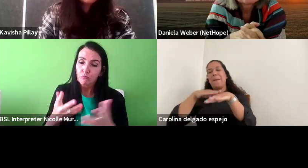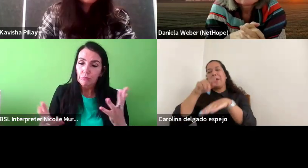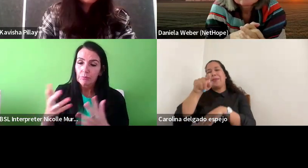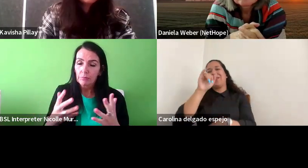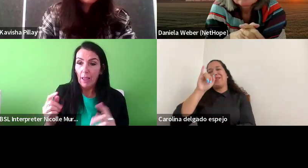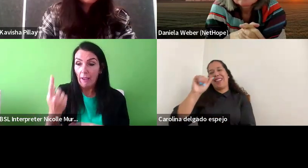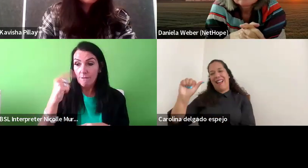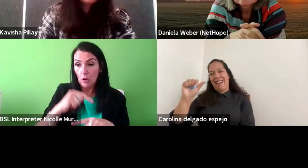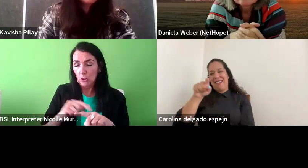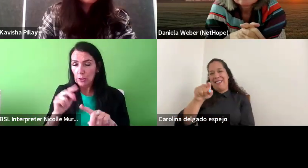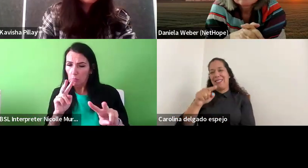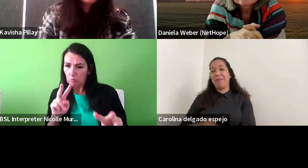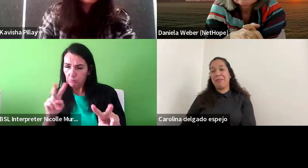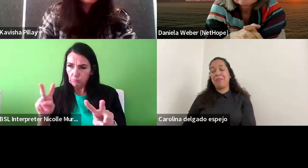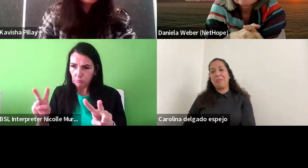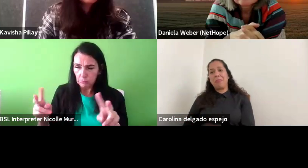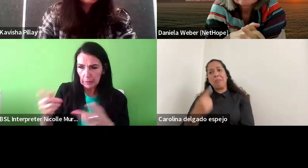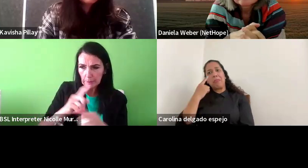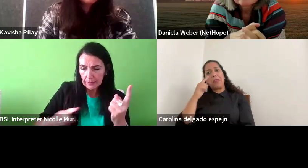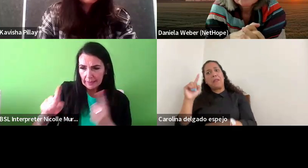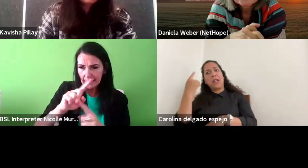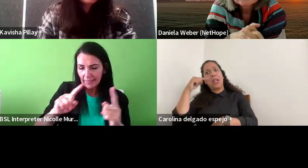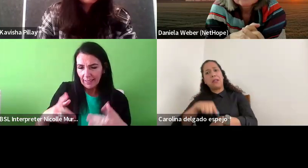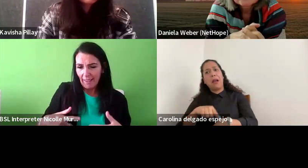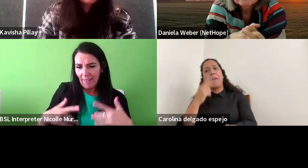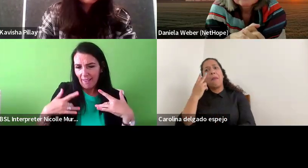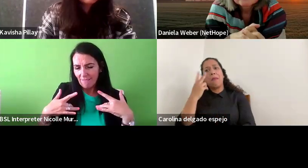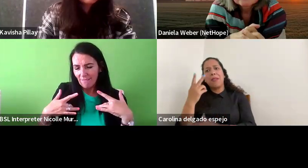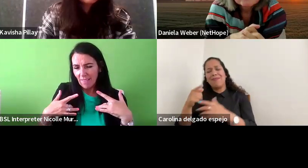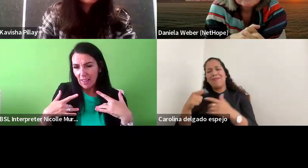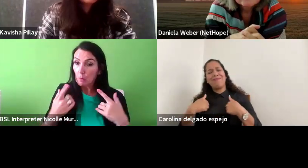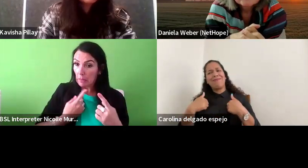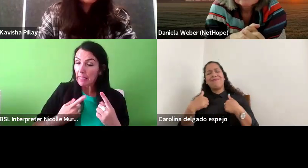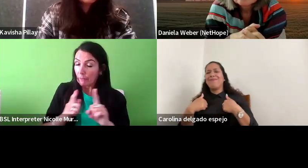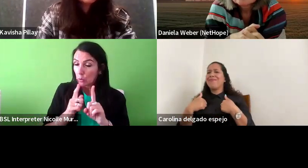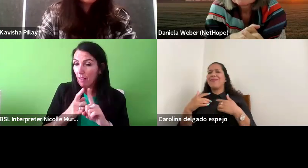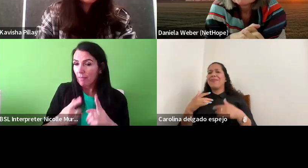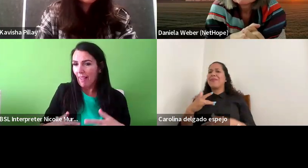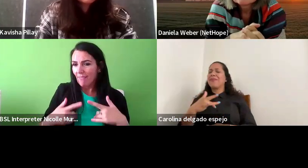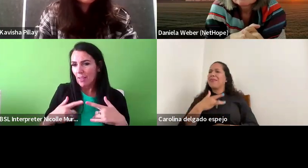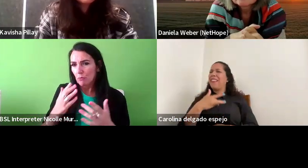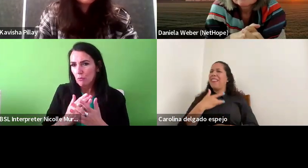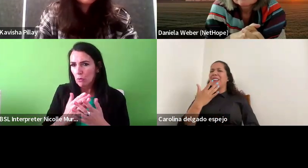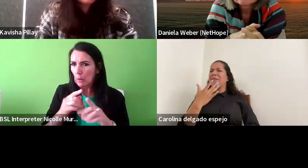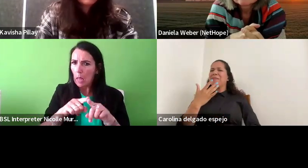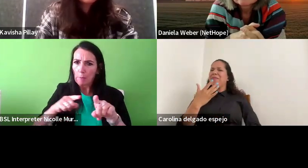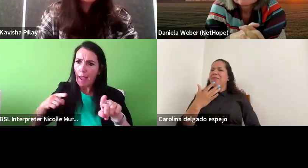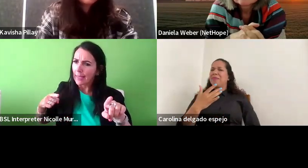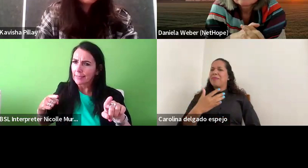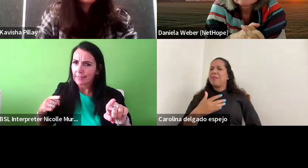I had from those discussions that I felt we were, and include myself in that, extremely behind